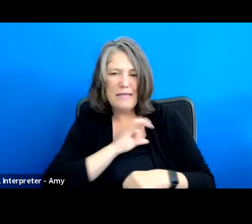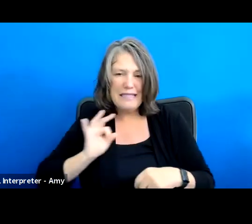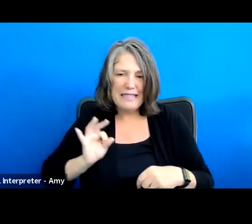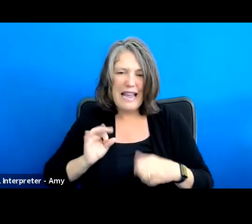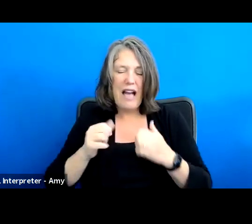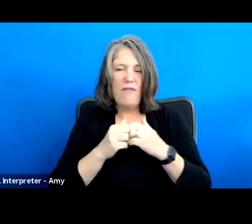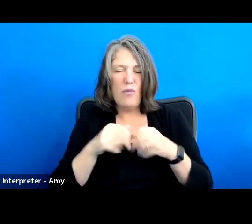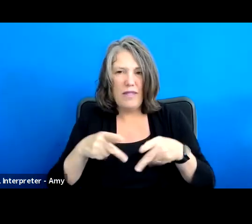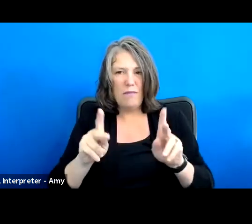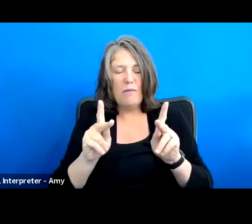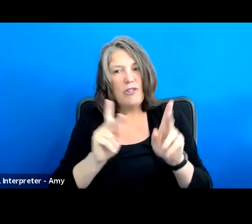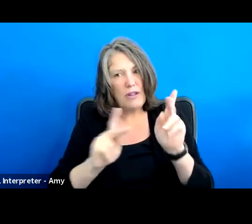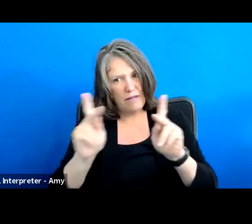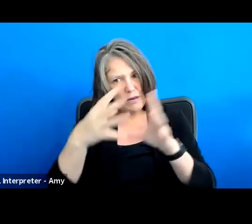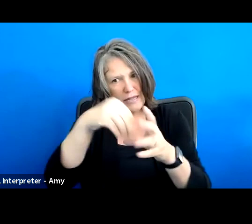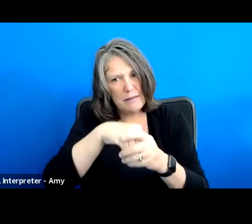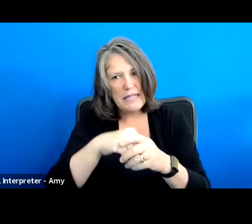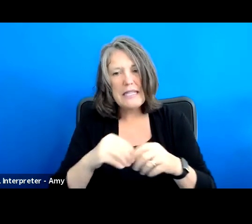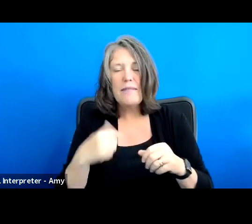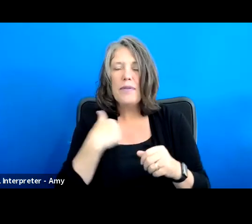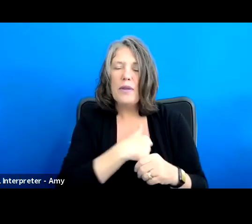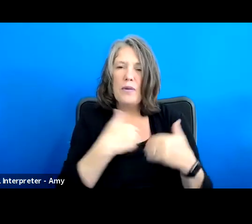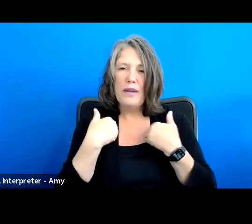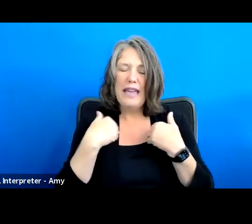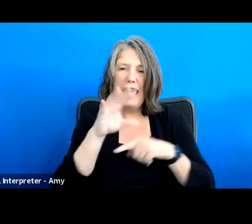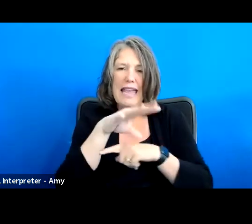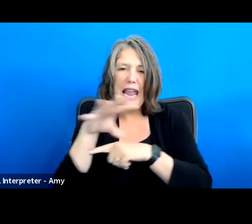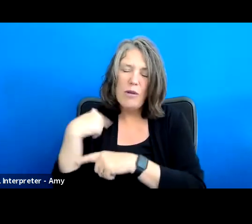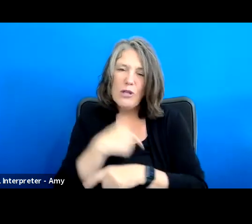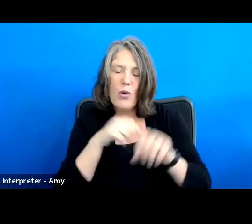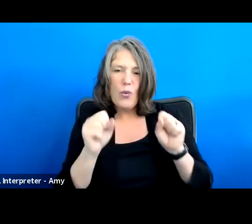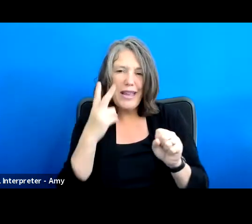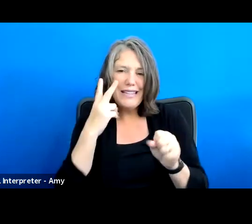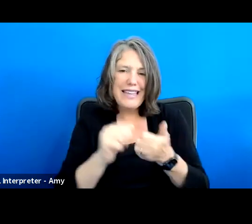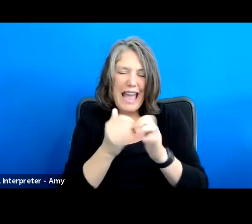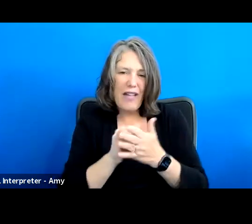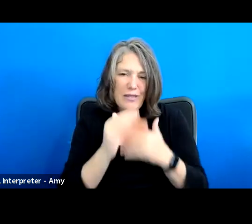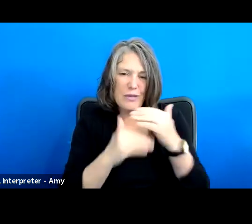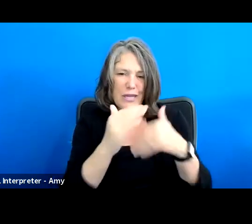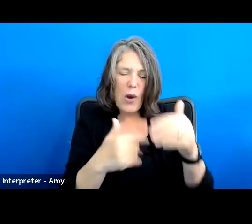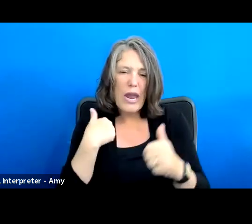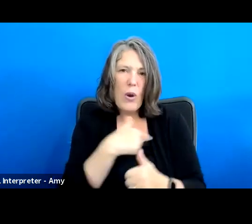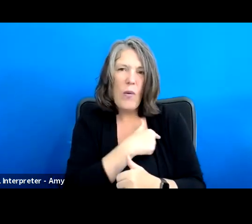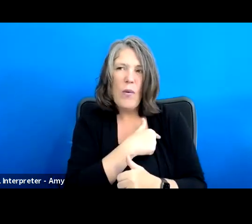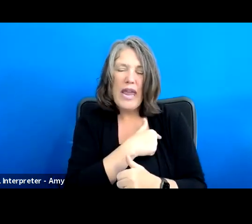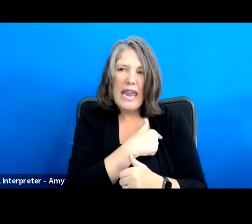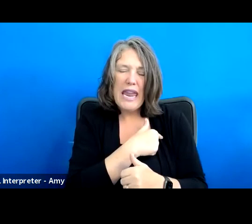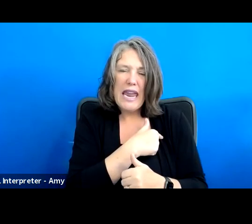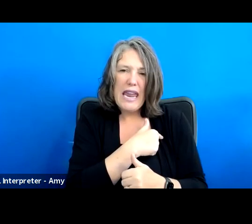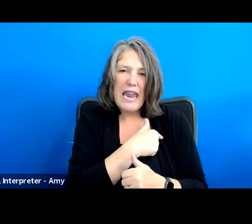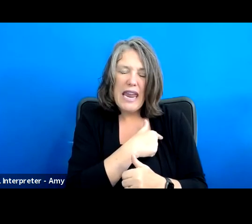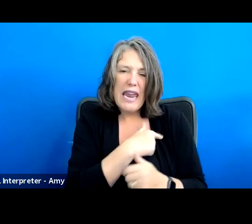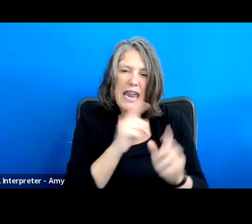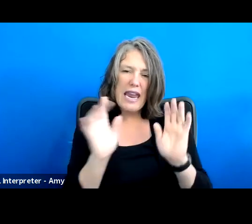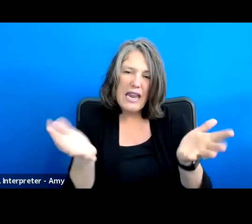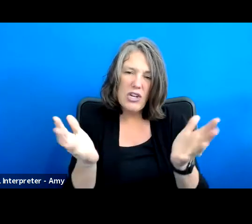With the permission of participants, we had cameras so we could see how this was going. We talked